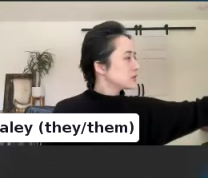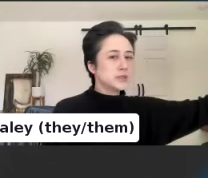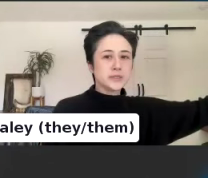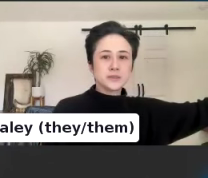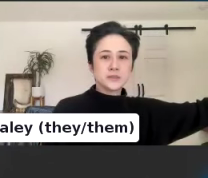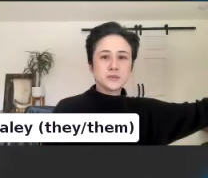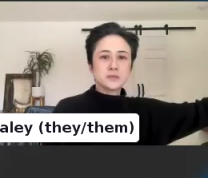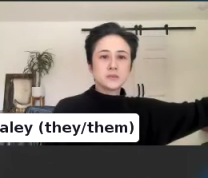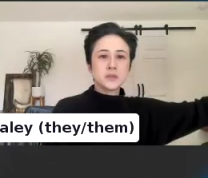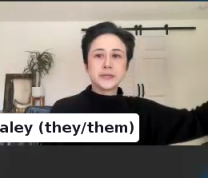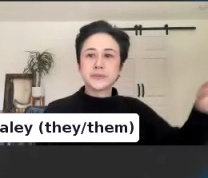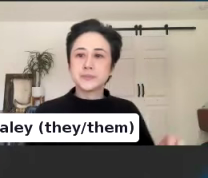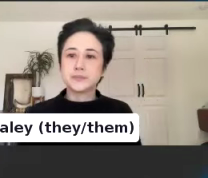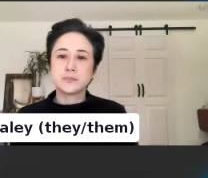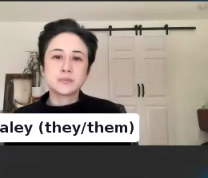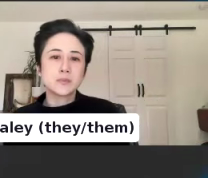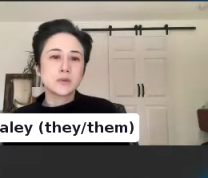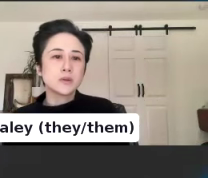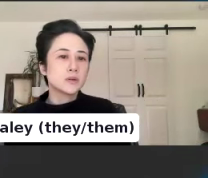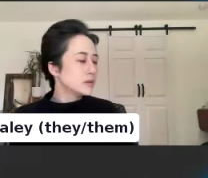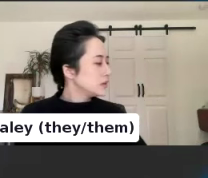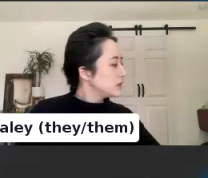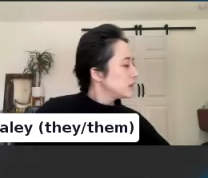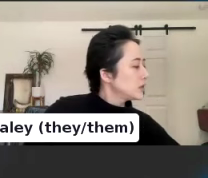It's a little crooked, isn't it? There we go.